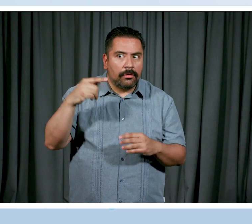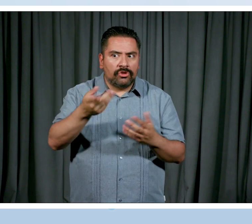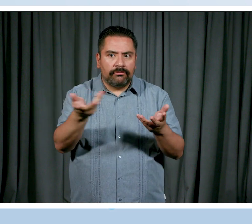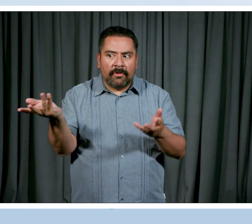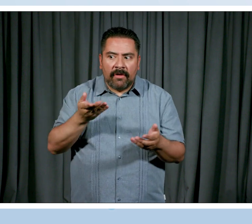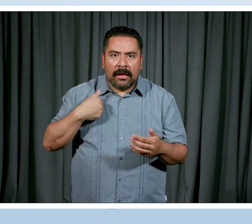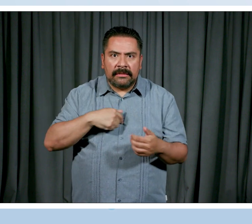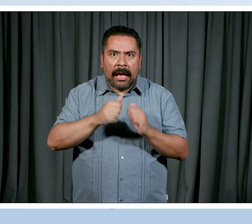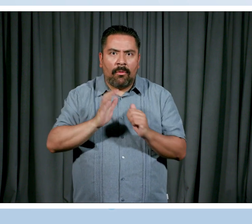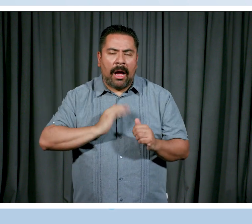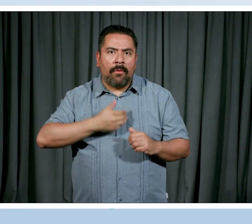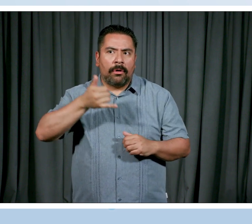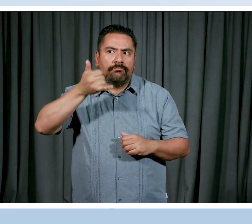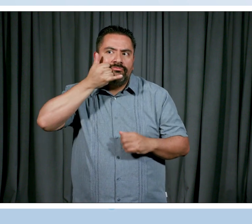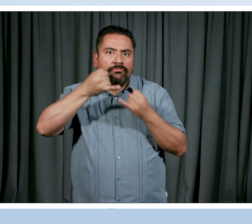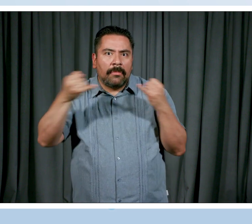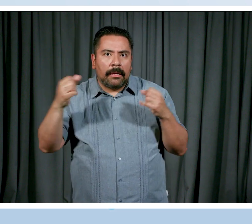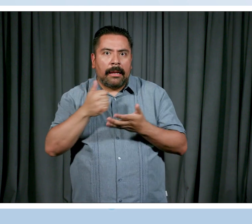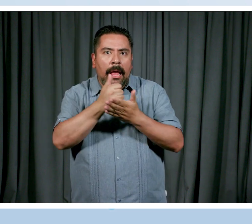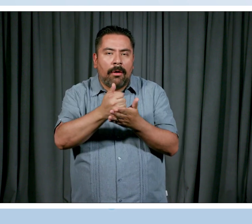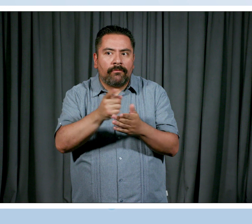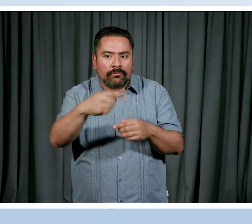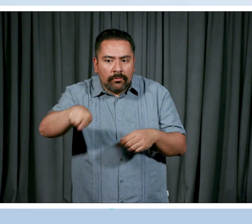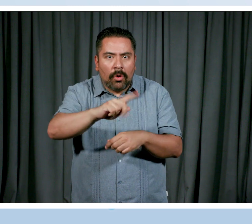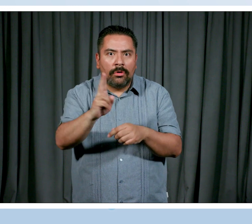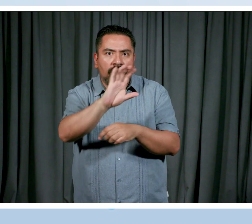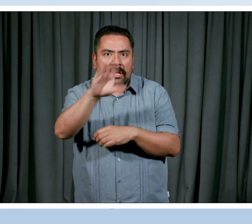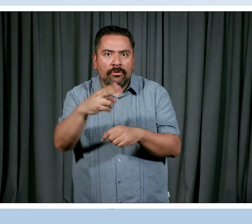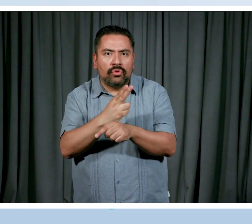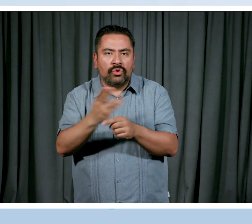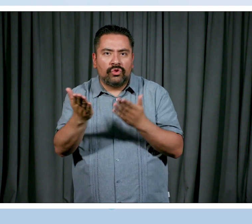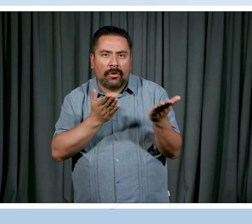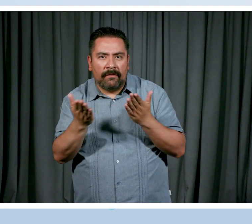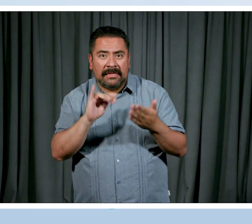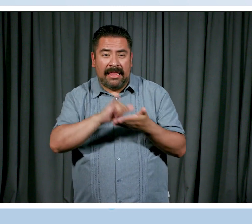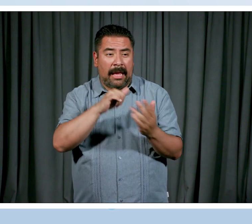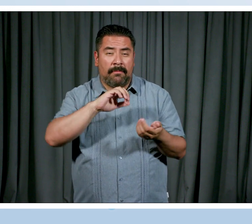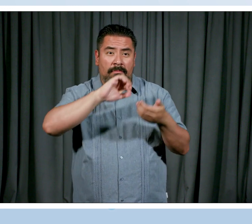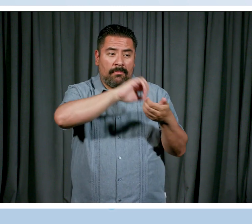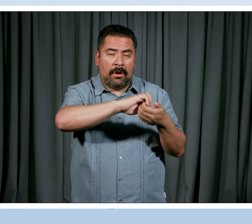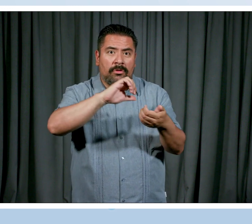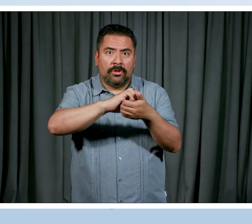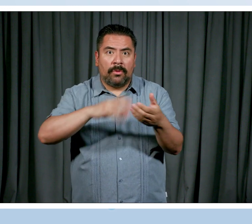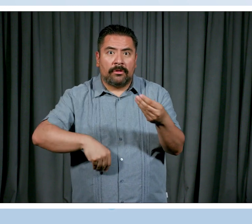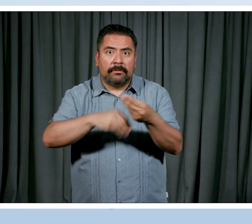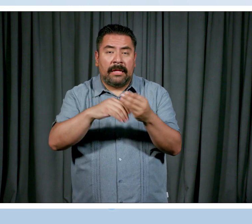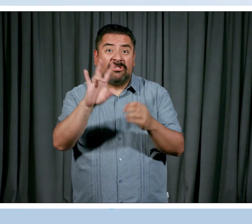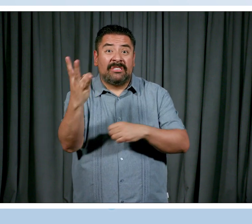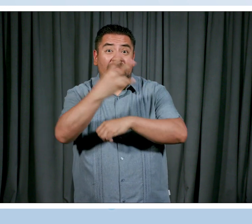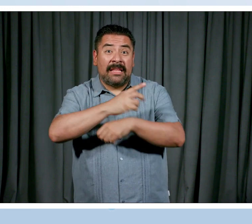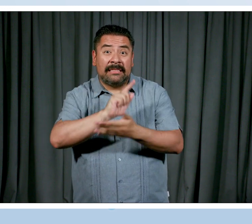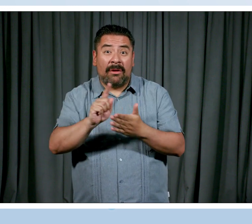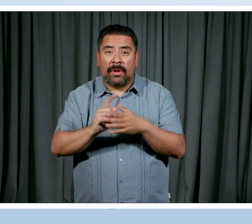about how our helpline could be utilized for all Chicagoans to access services. So because of that partnership, we were able to expand to 7 days a week.